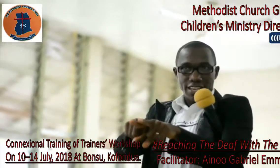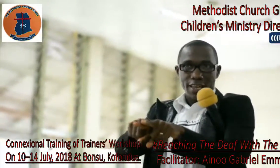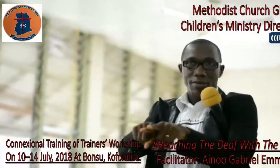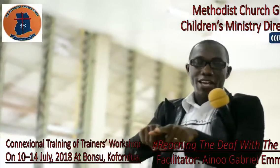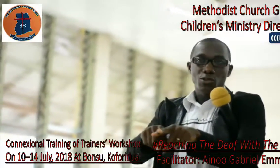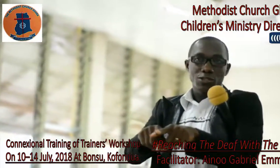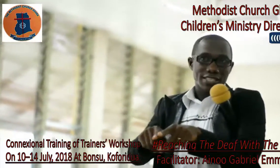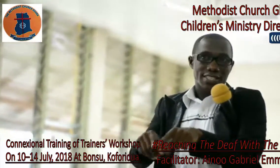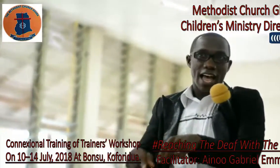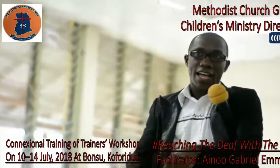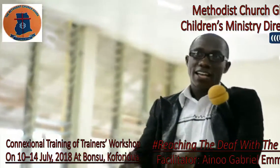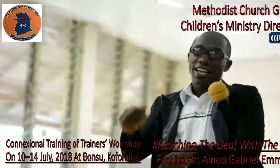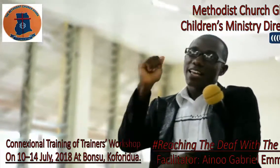Boy, see. Let's do sister.